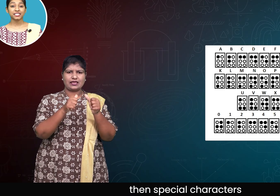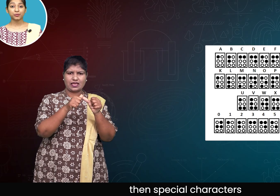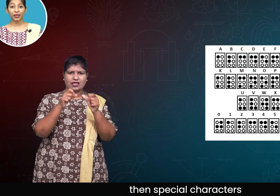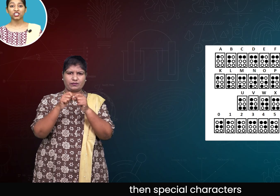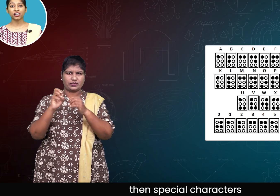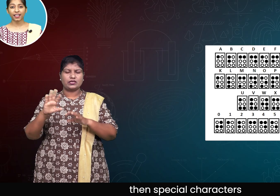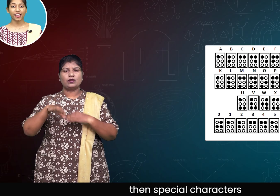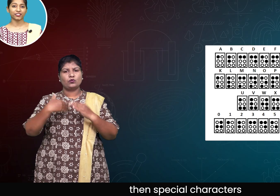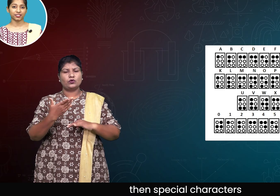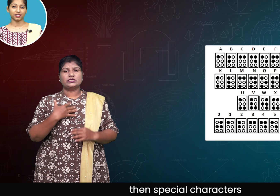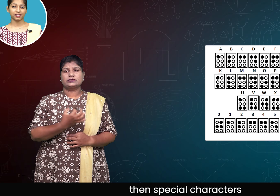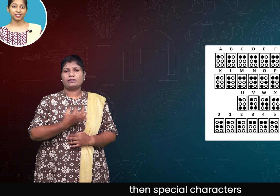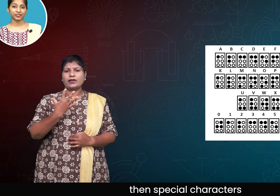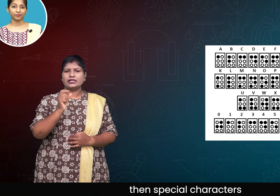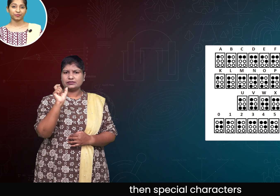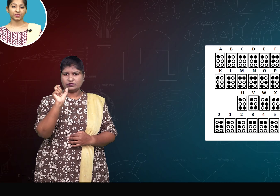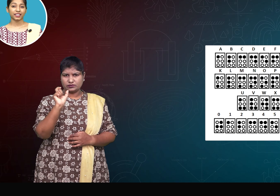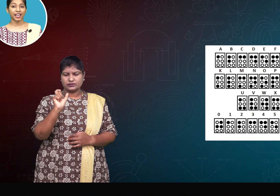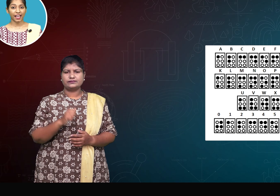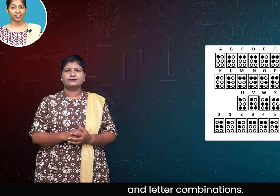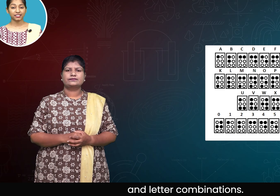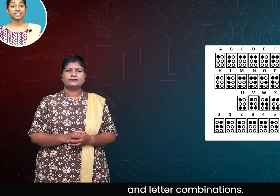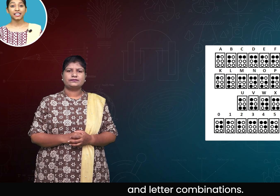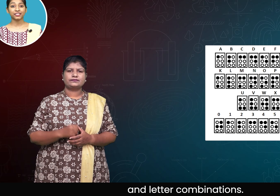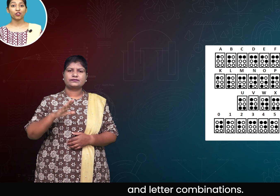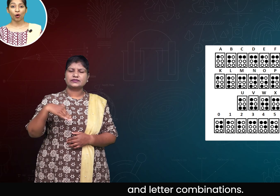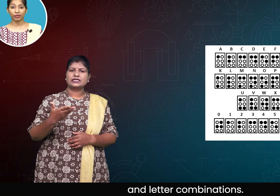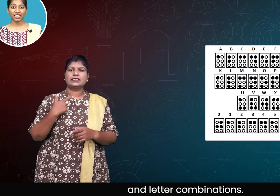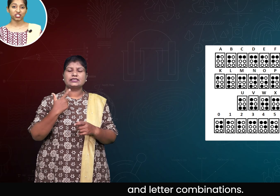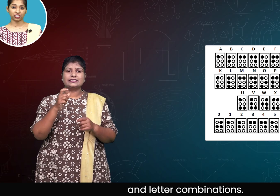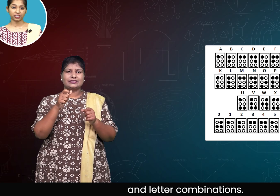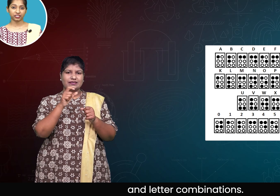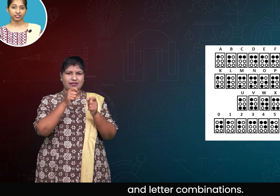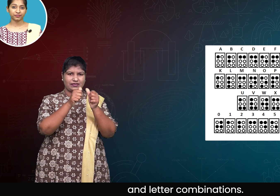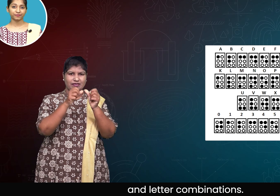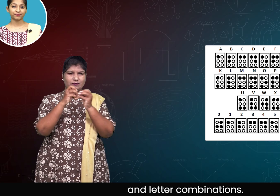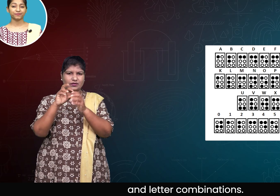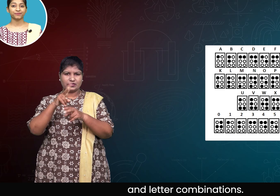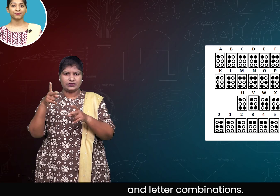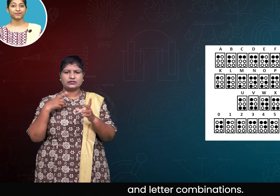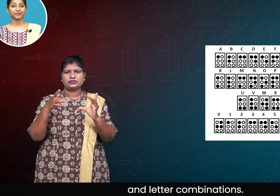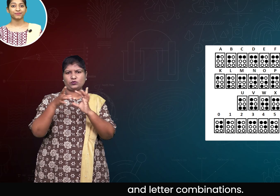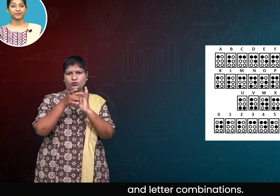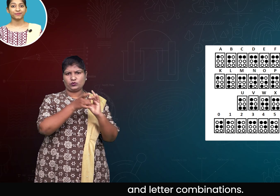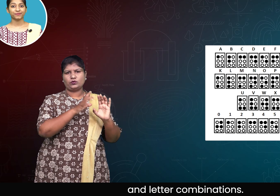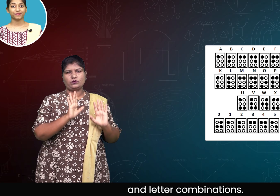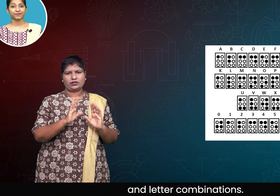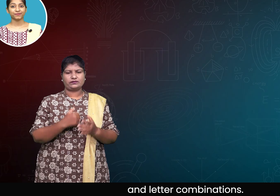then special characters and letter combinations.